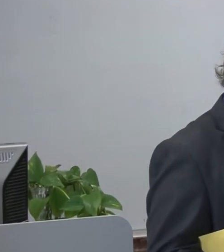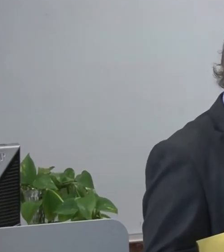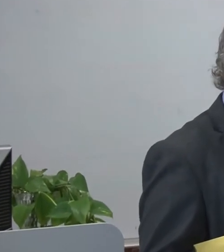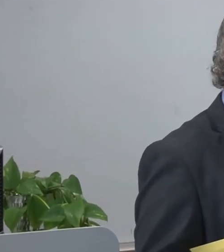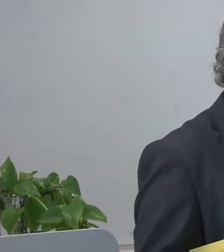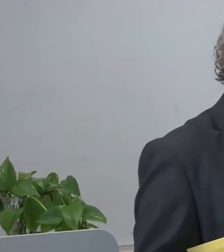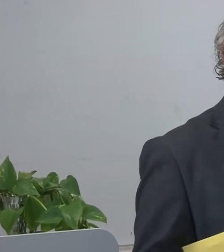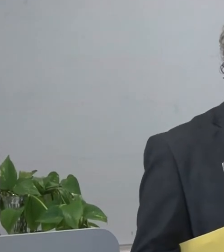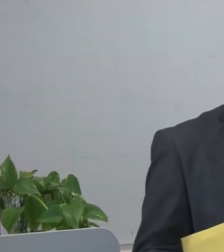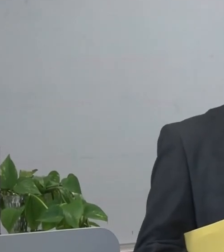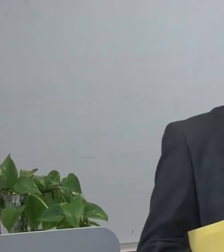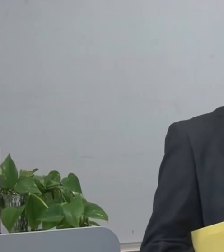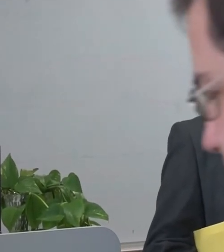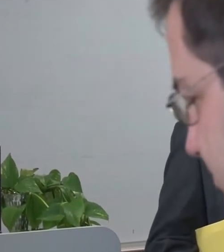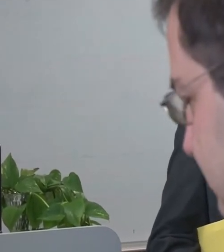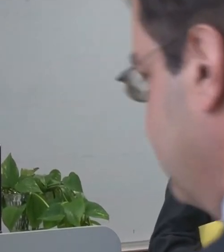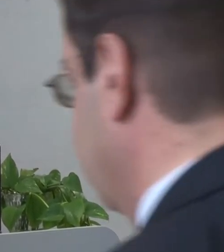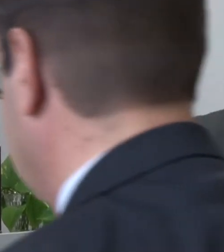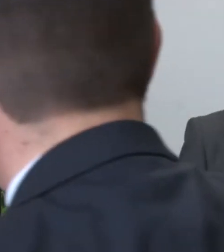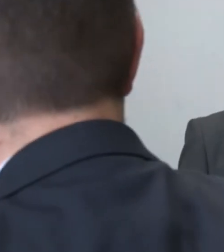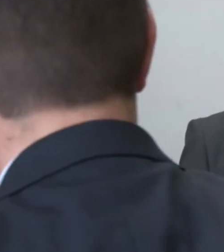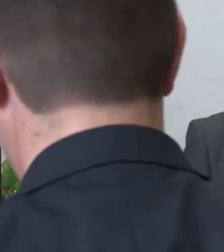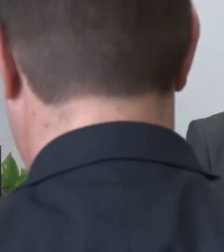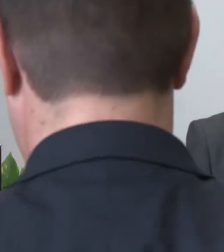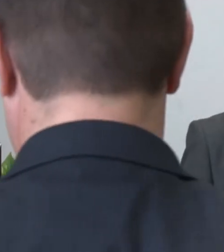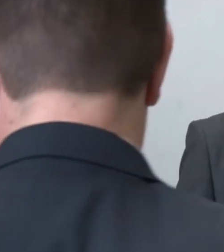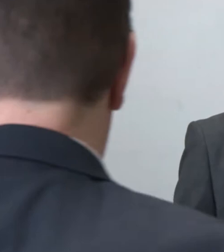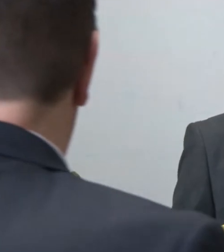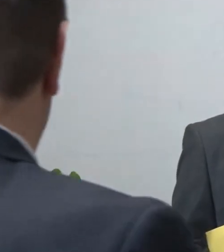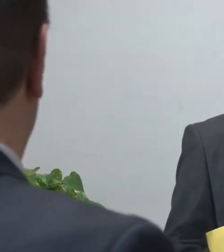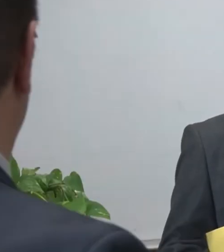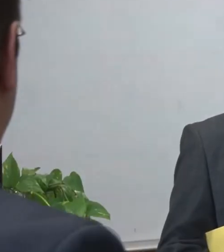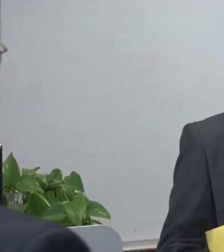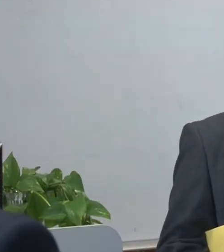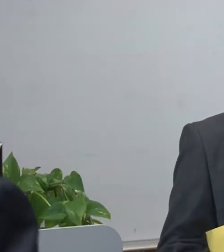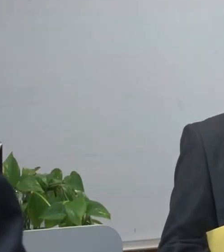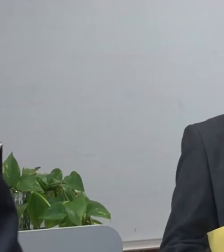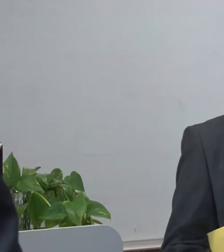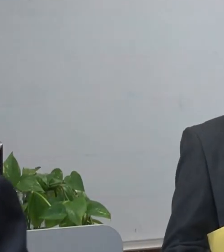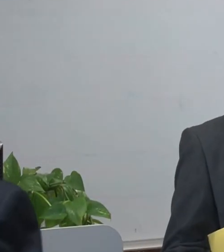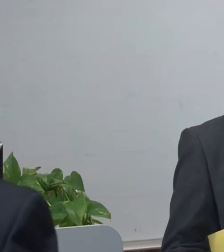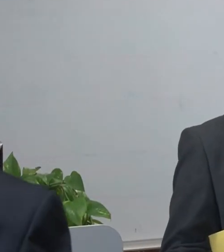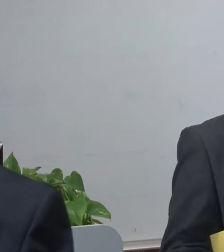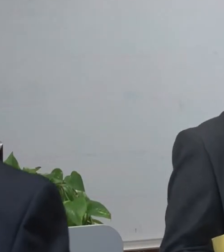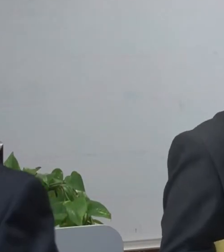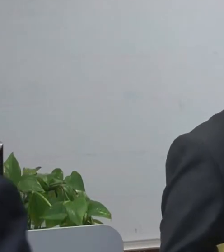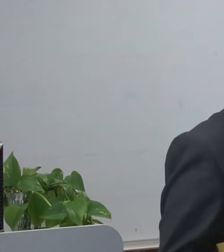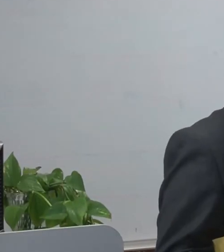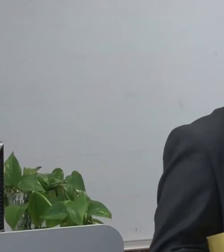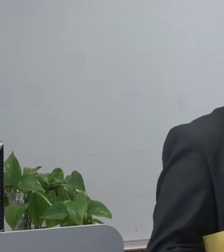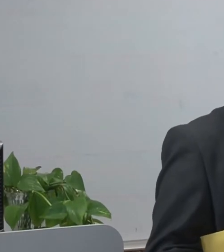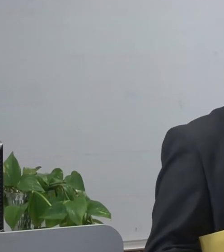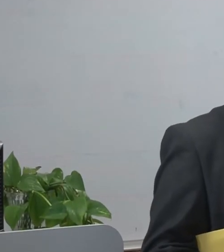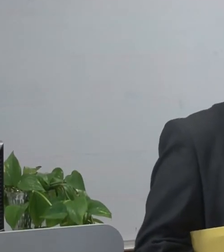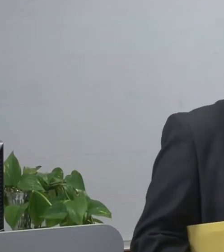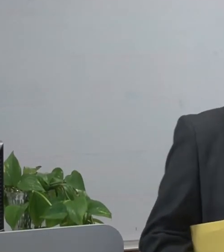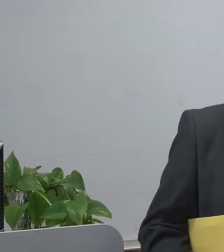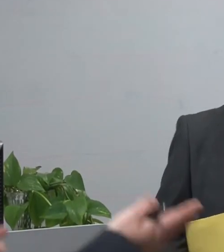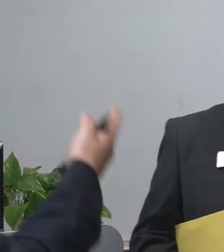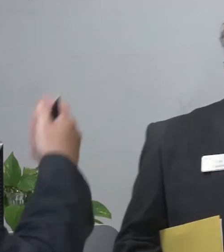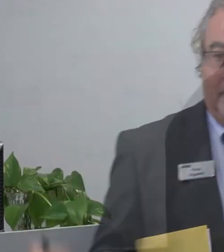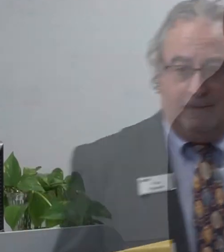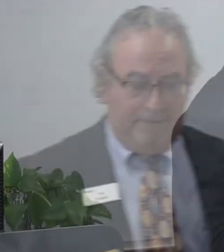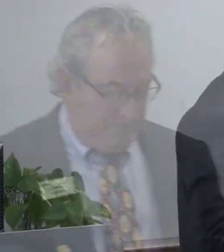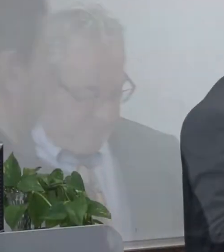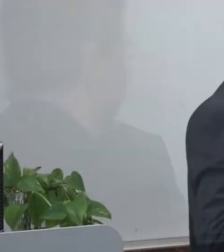invited Tom Pereira up. I'm going to invite Tom Pereira up to the microphone, and then he will introduce the panelists who come, I think, to line up here.